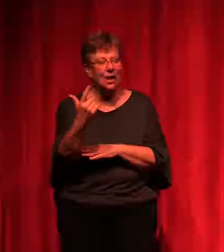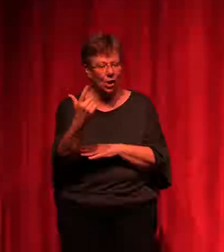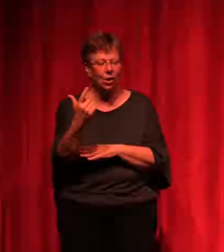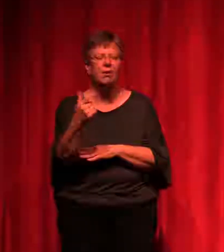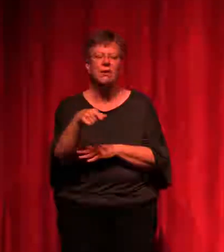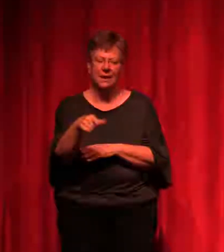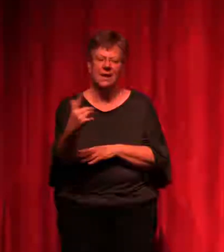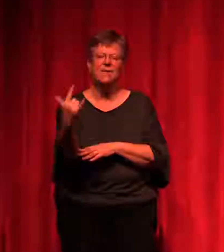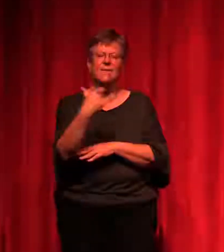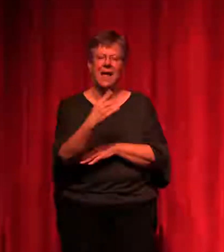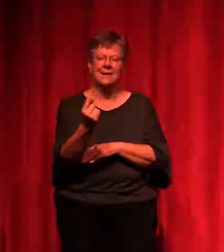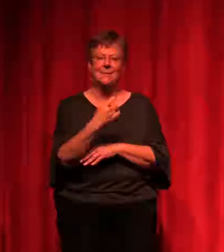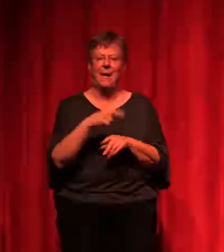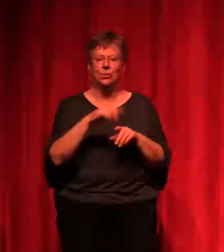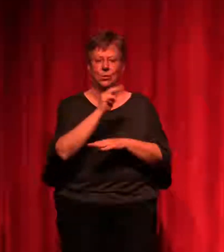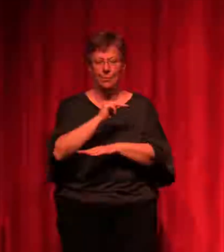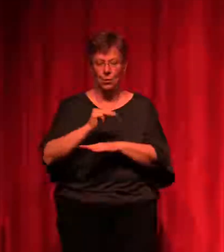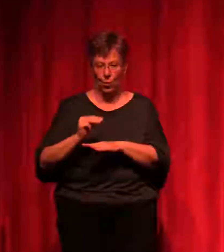Missoula.